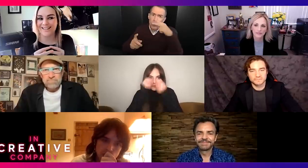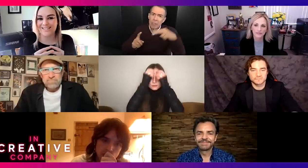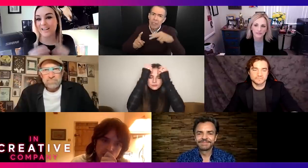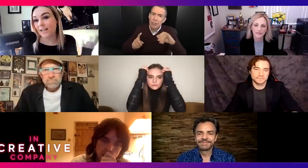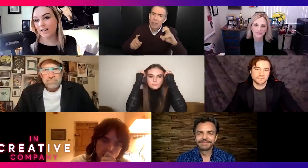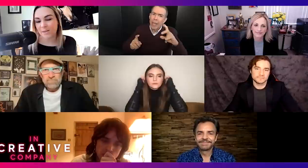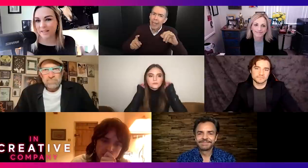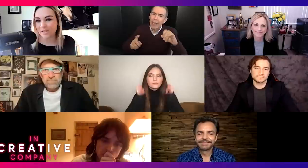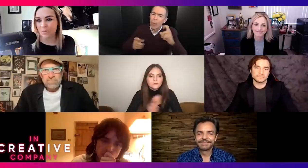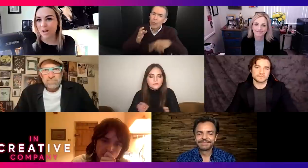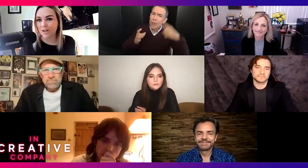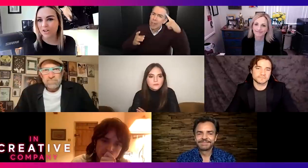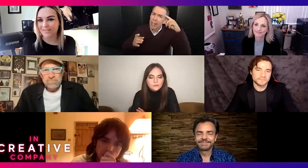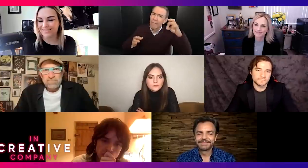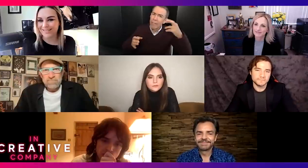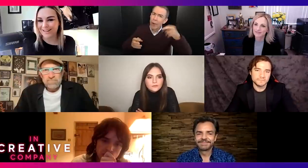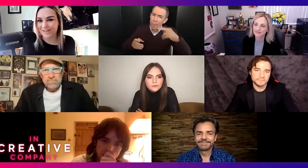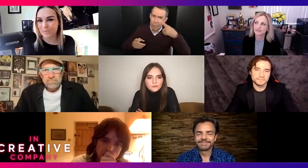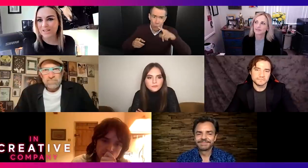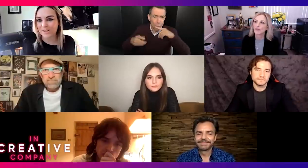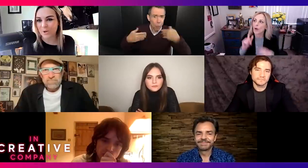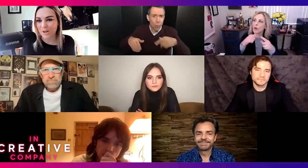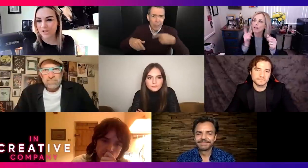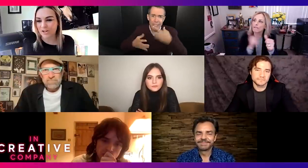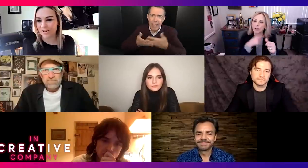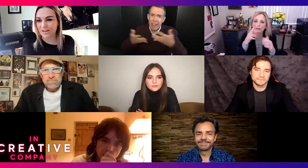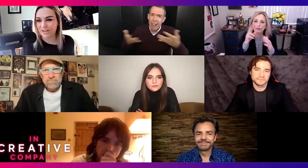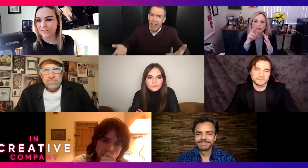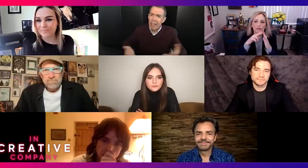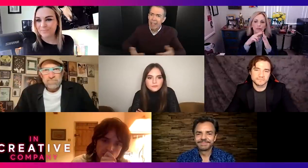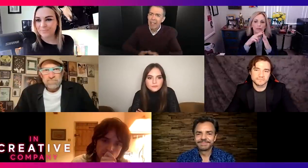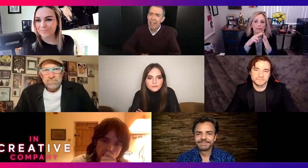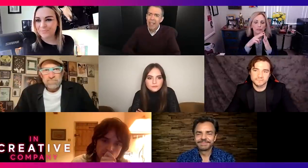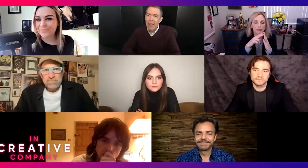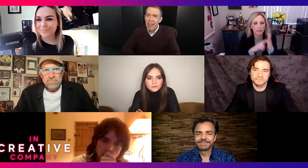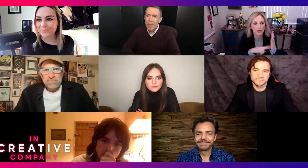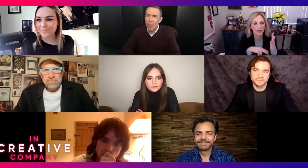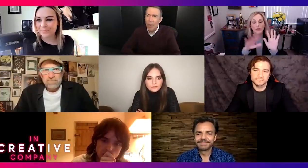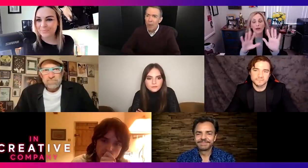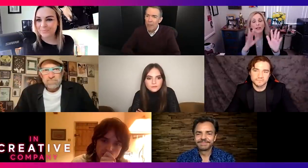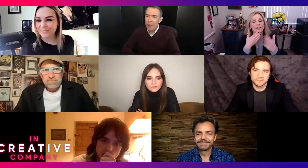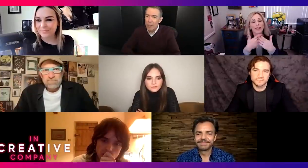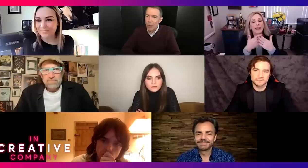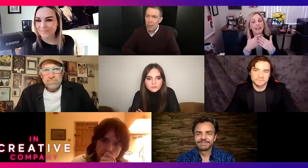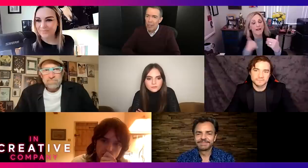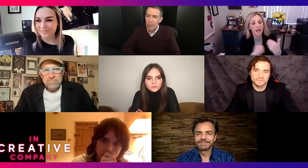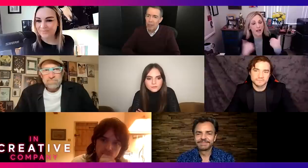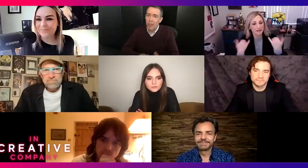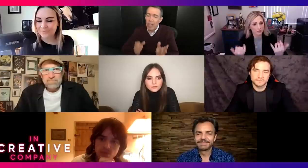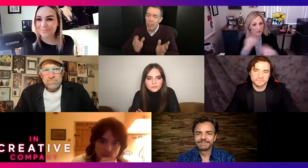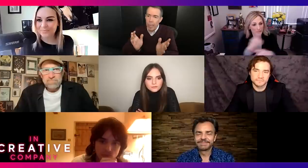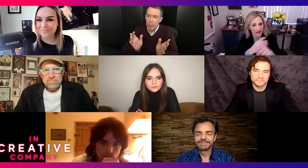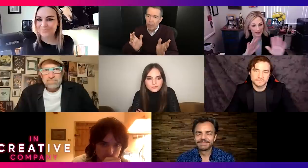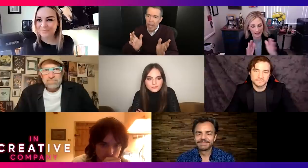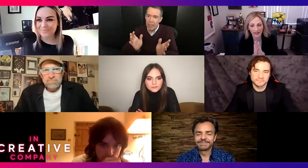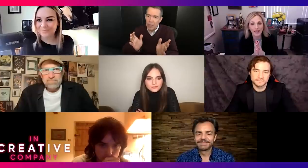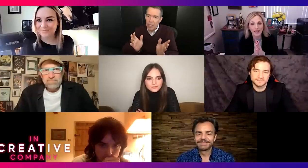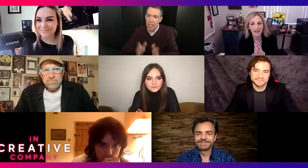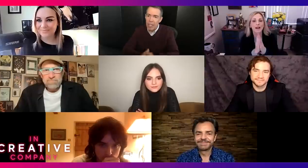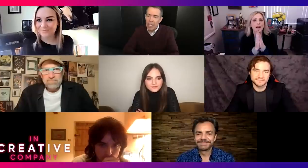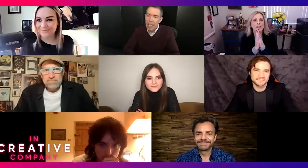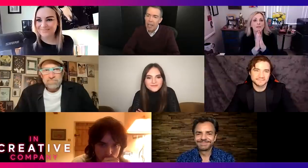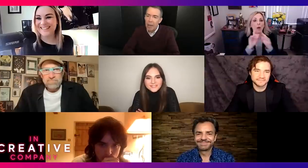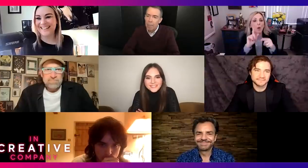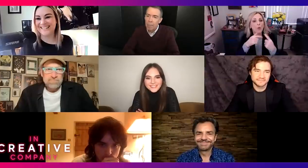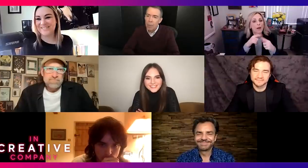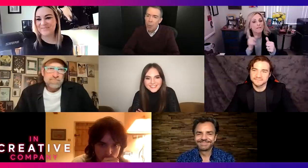because it explains so much and it expresses so much in her. Well, when I first read, well, look, thank you, by the way, for having us